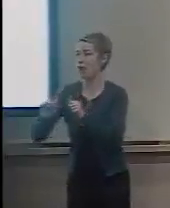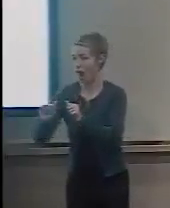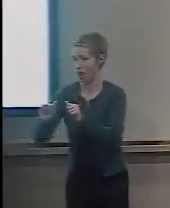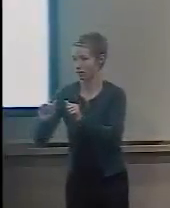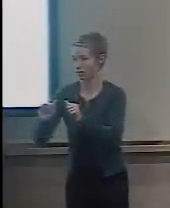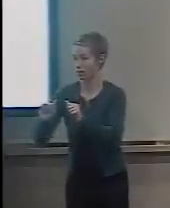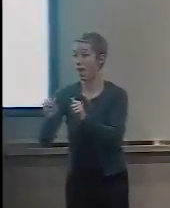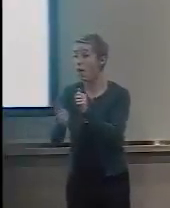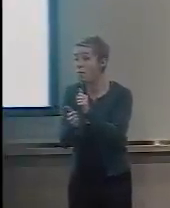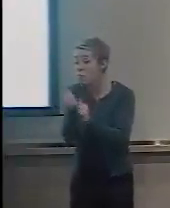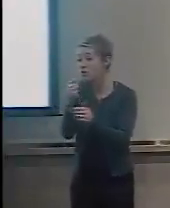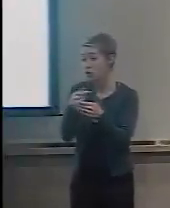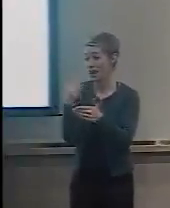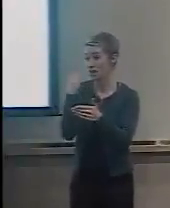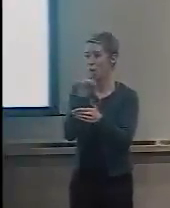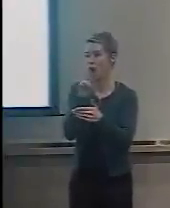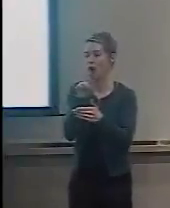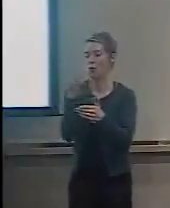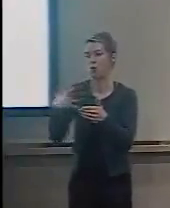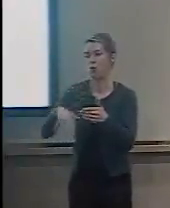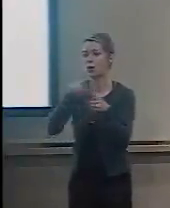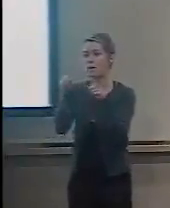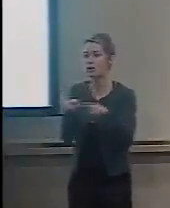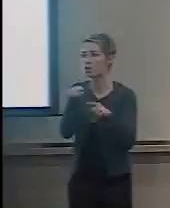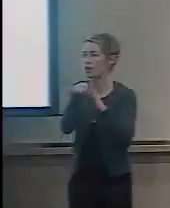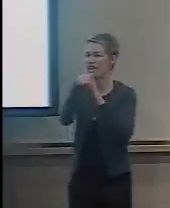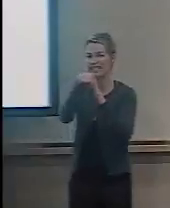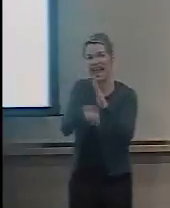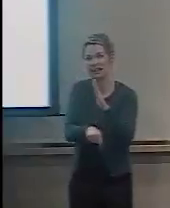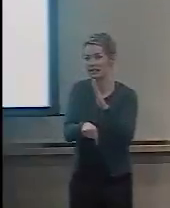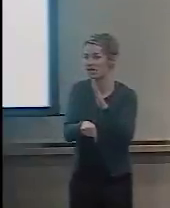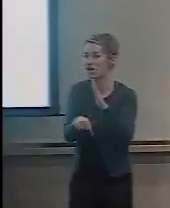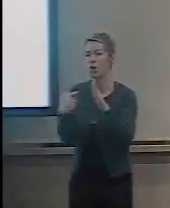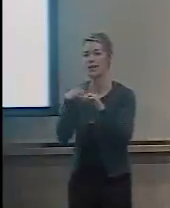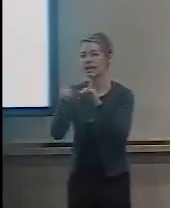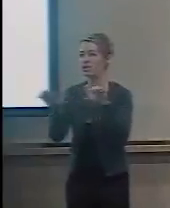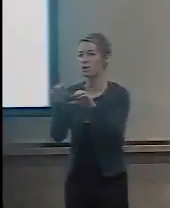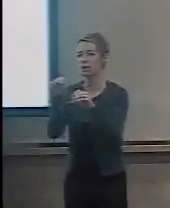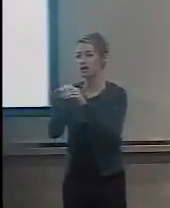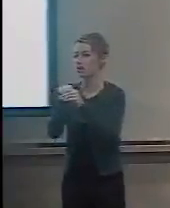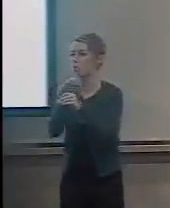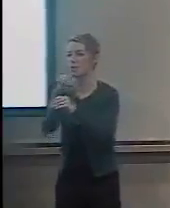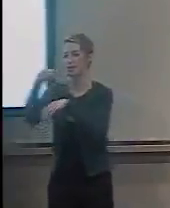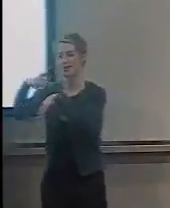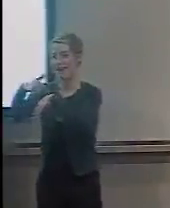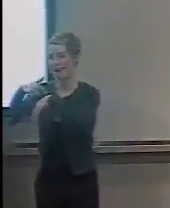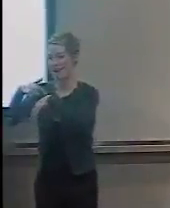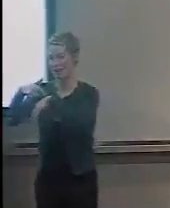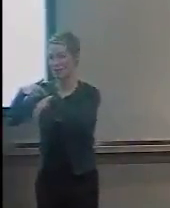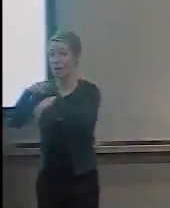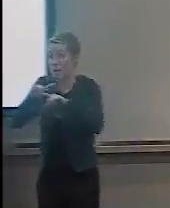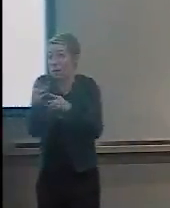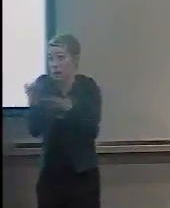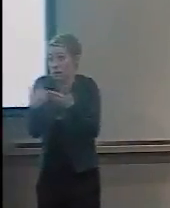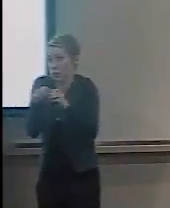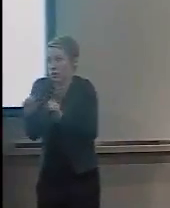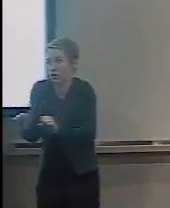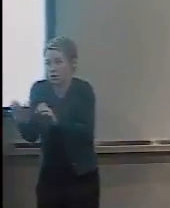most of the ones I know are really computer intensive and can't be done in real time. So it'd be very difficult, but maybe something could be done.